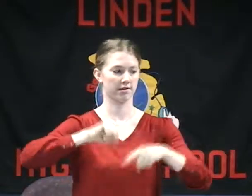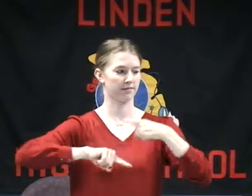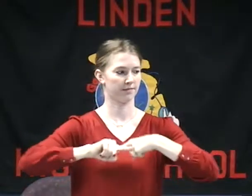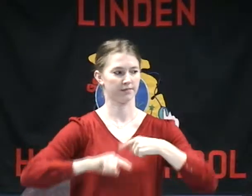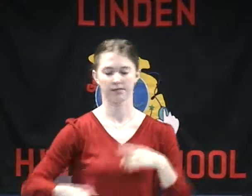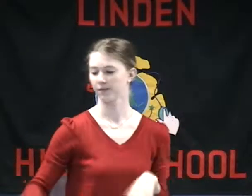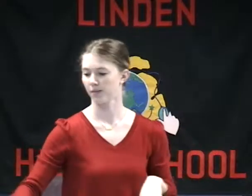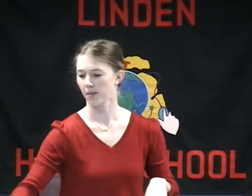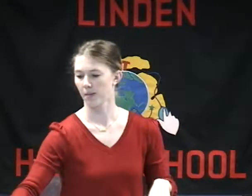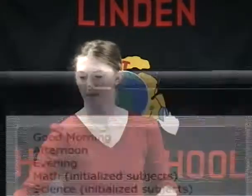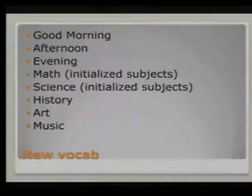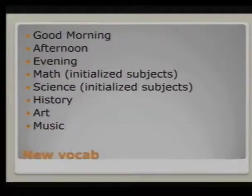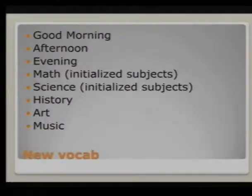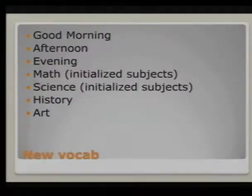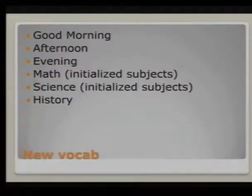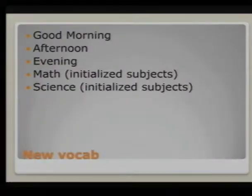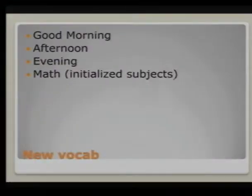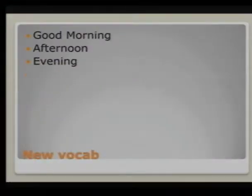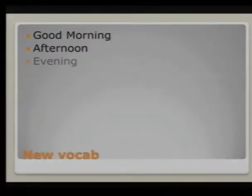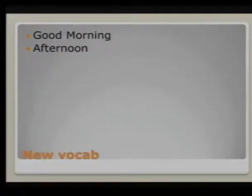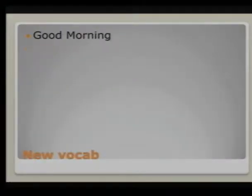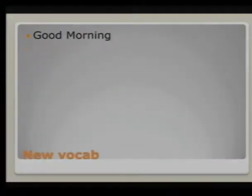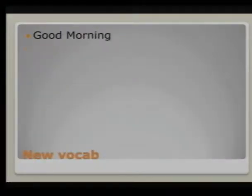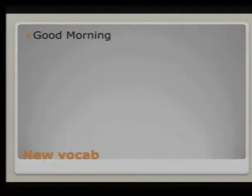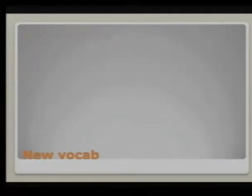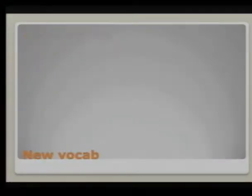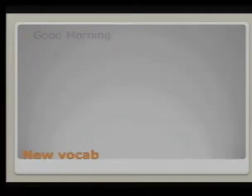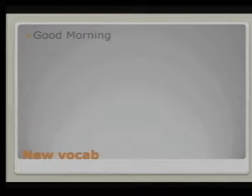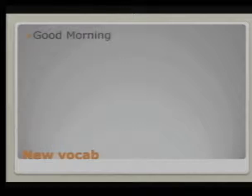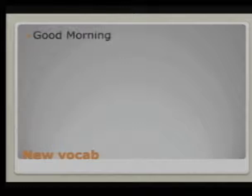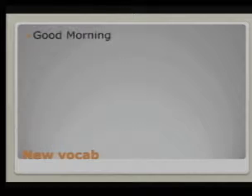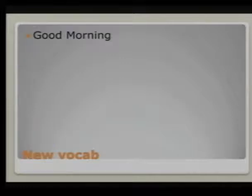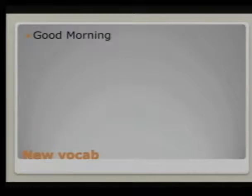I was up at like 20. I literally saw you. Like, Good morning.